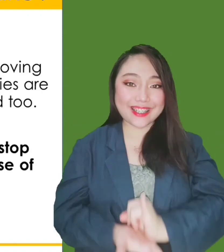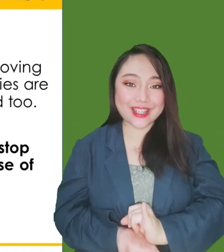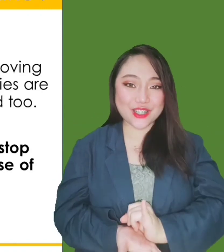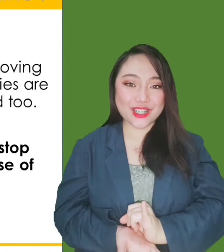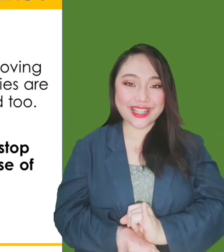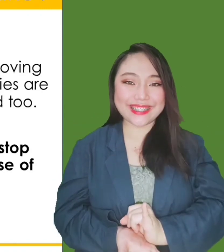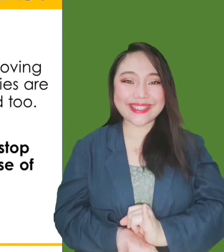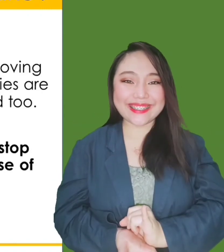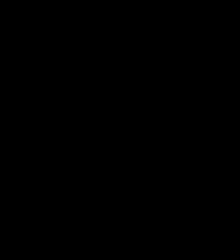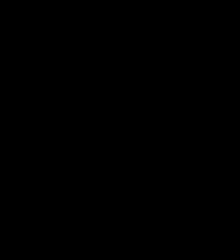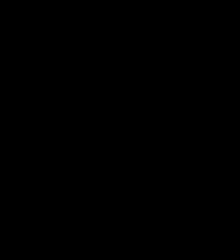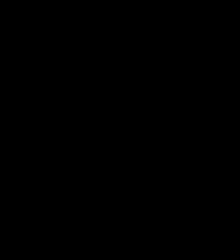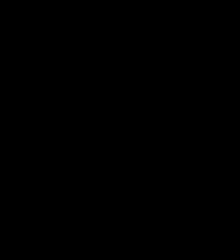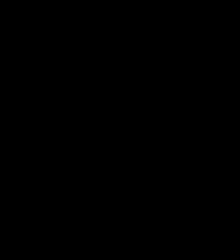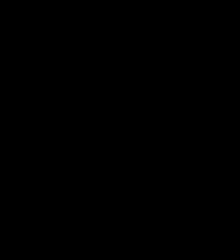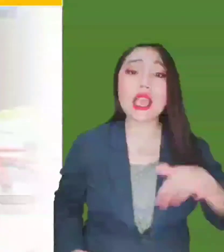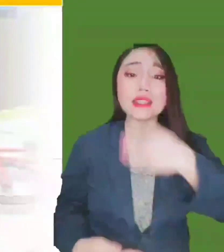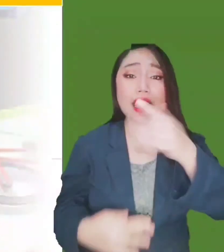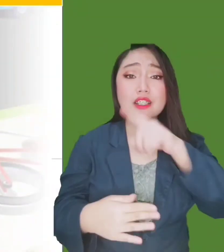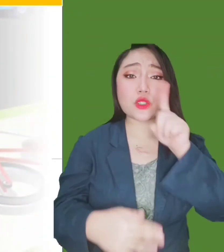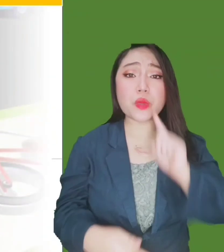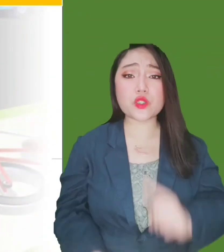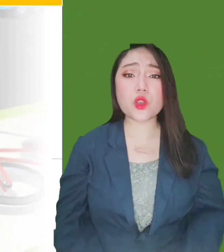of the law of inertia.